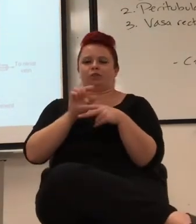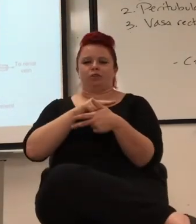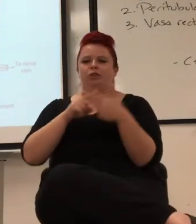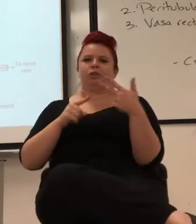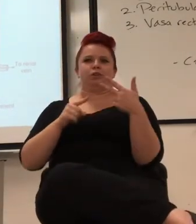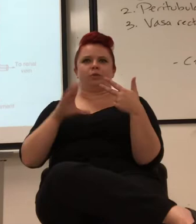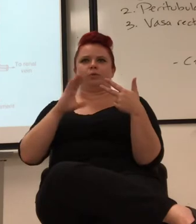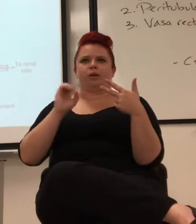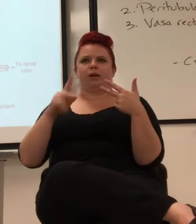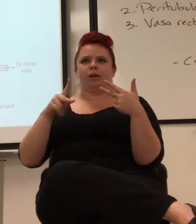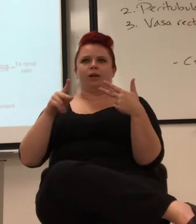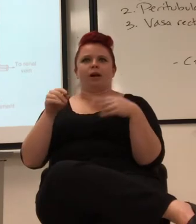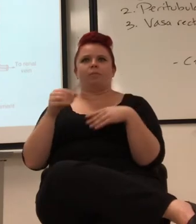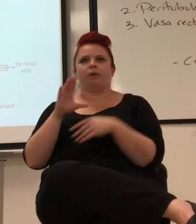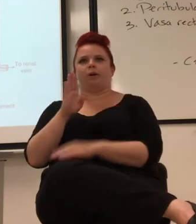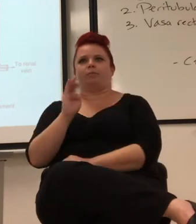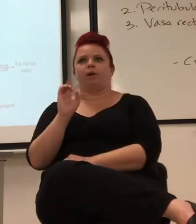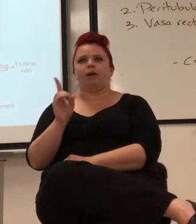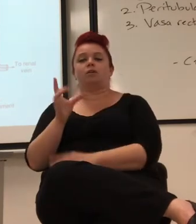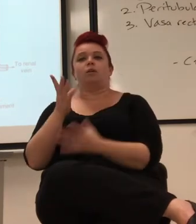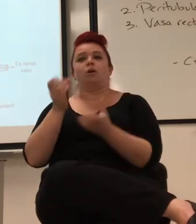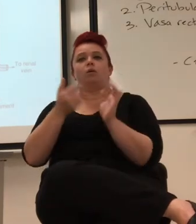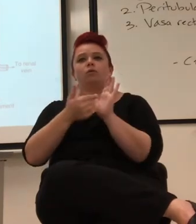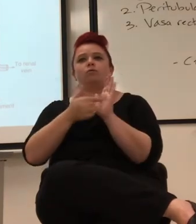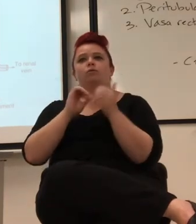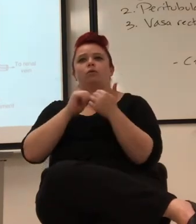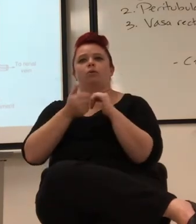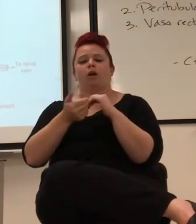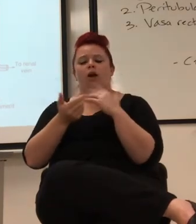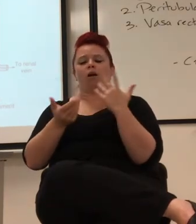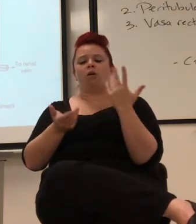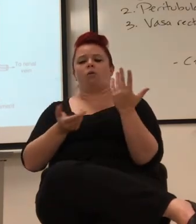what I wanted to do is, I wanted to show you how